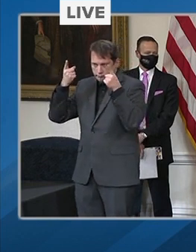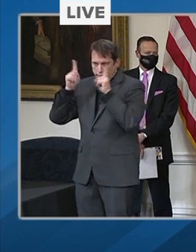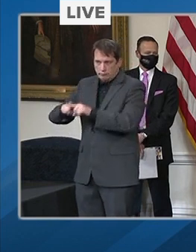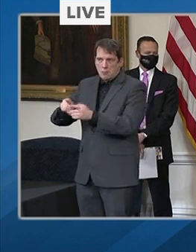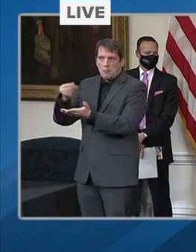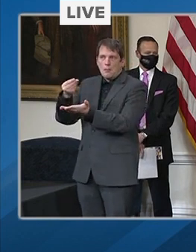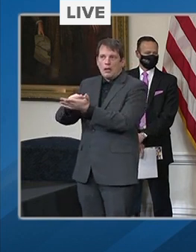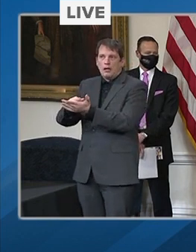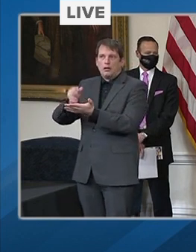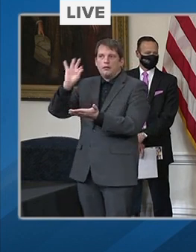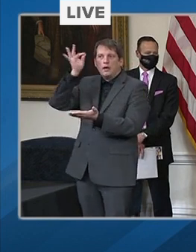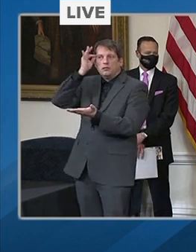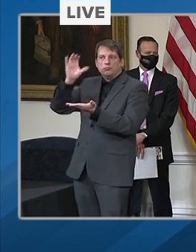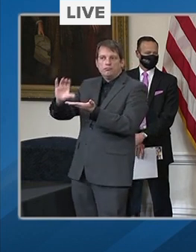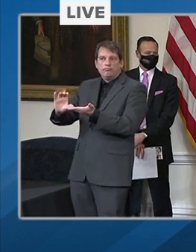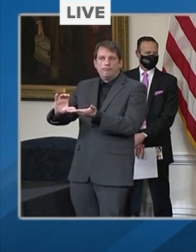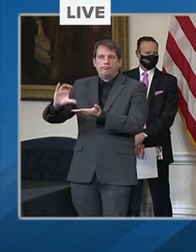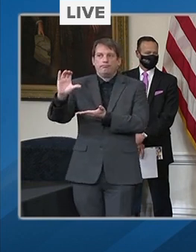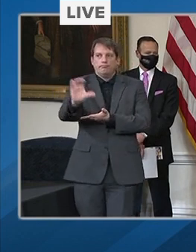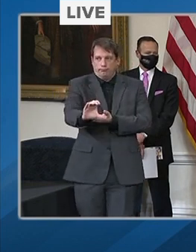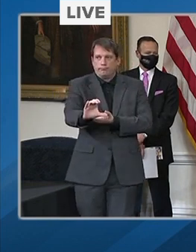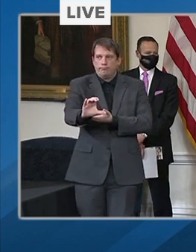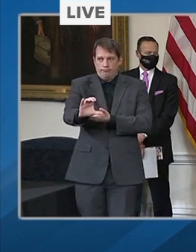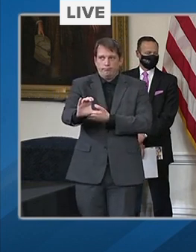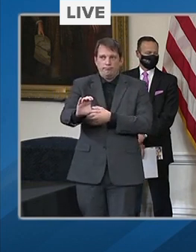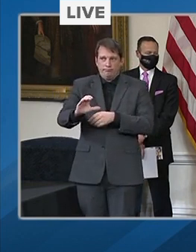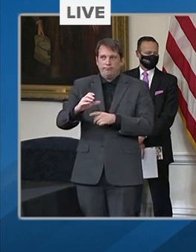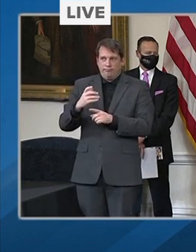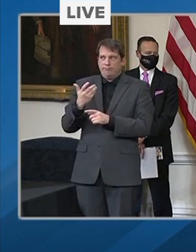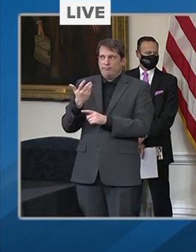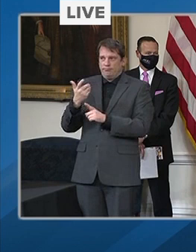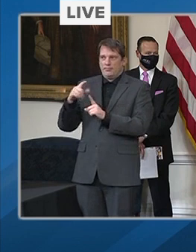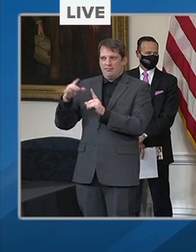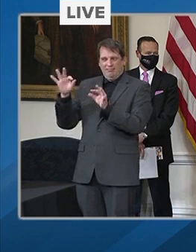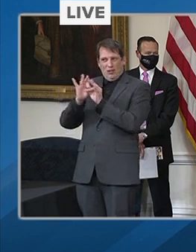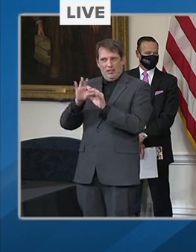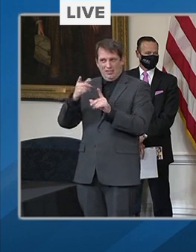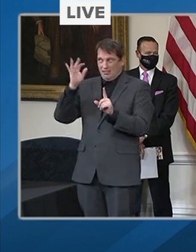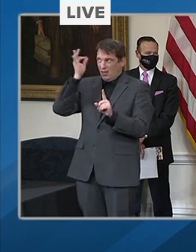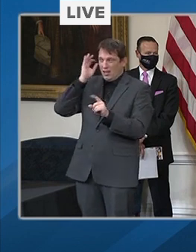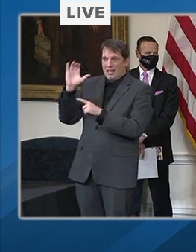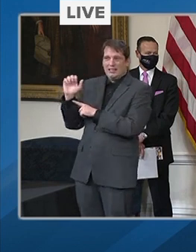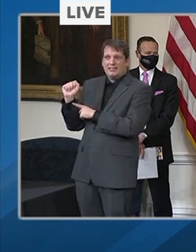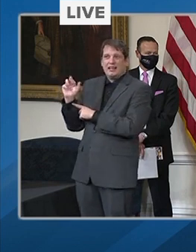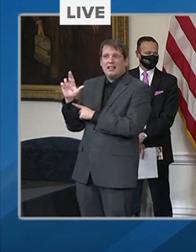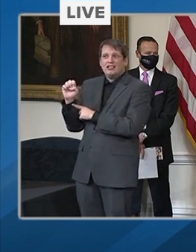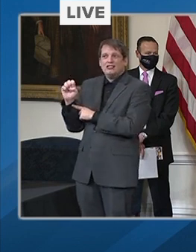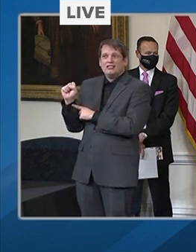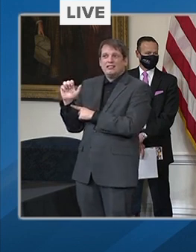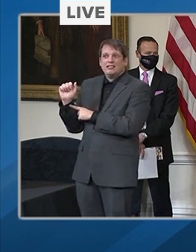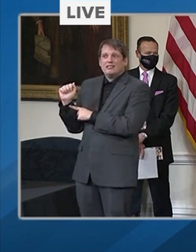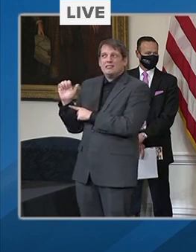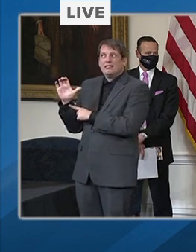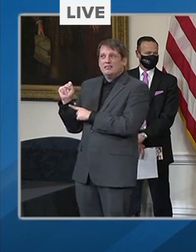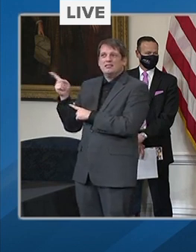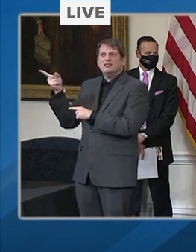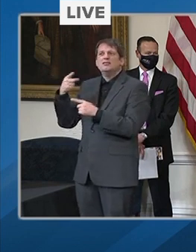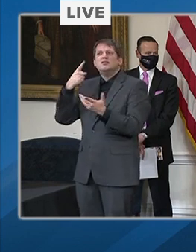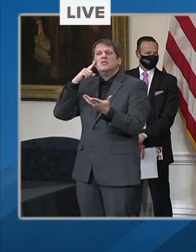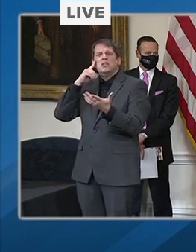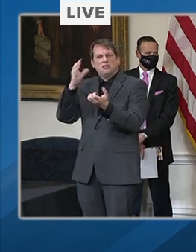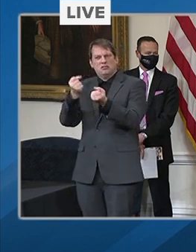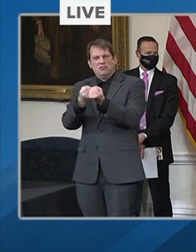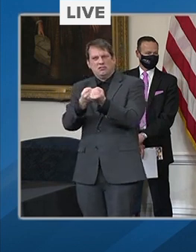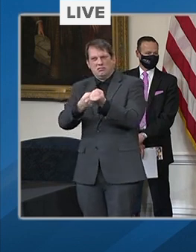vital federal CARES Act programs that help struggling families and small businesses. We are only close to this